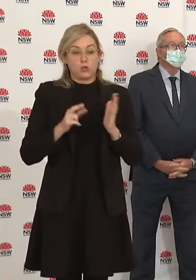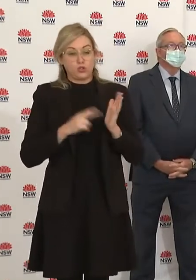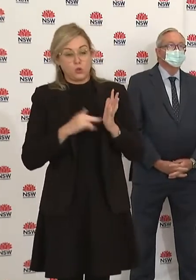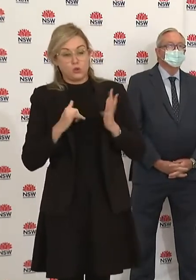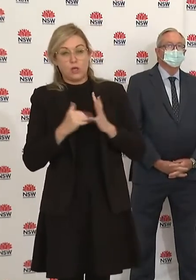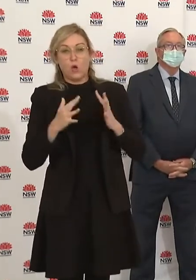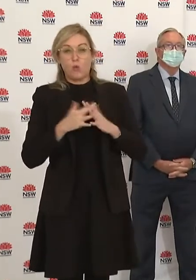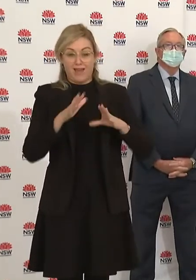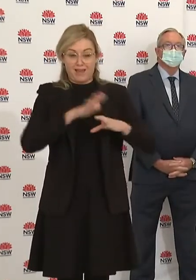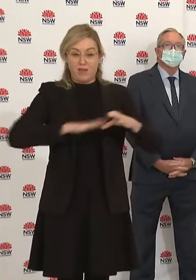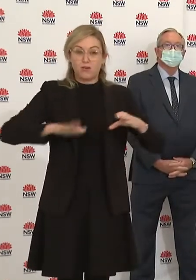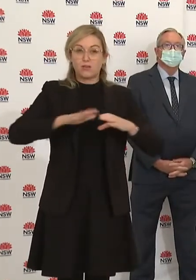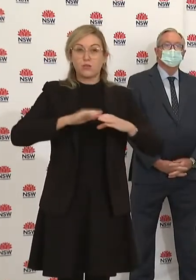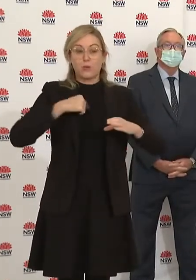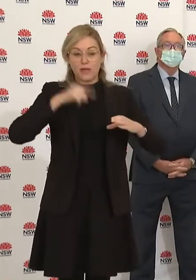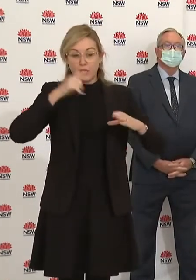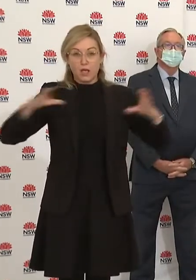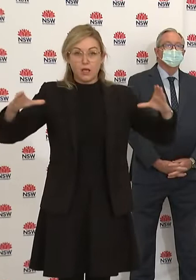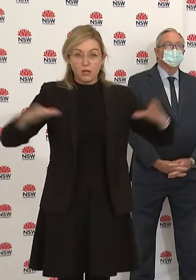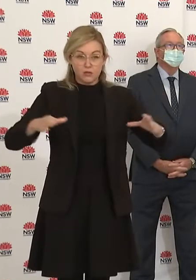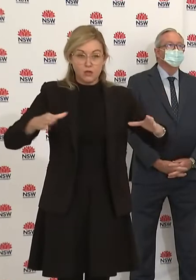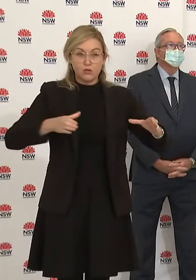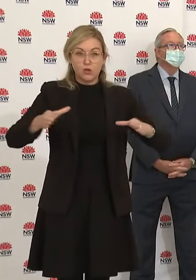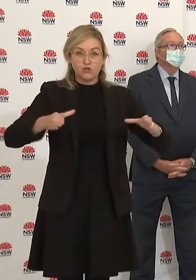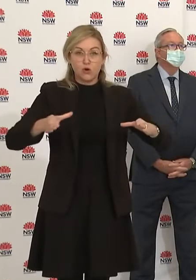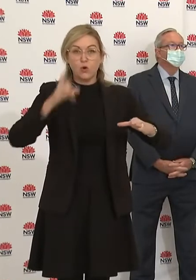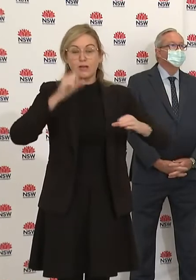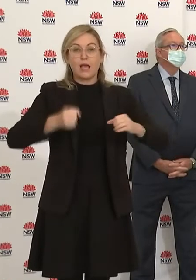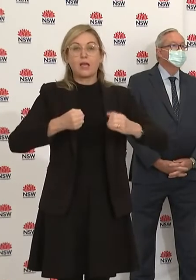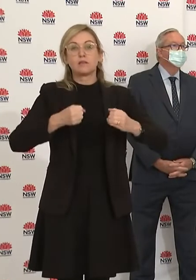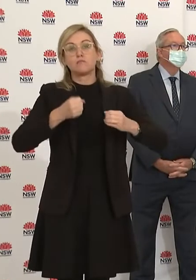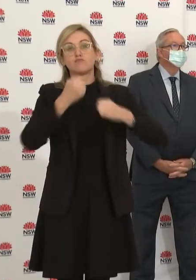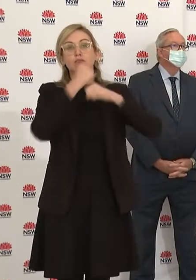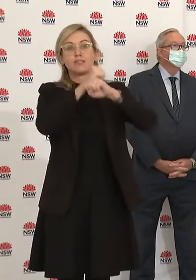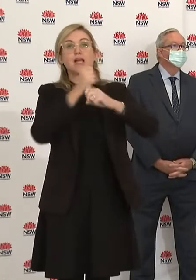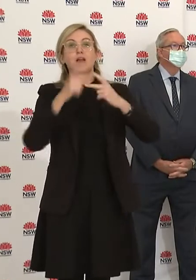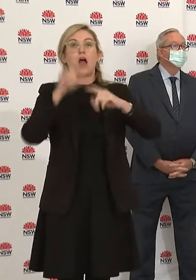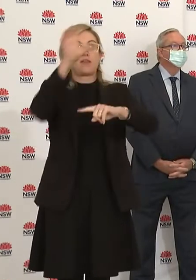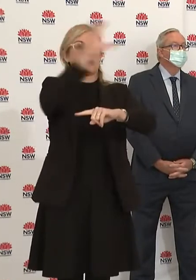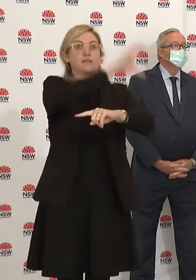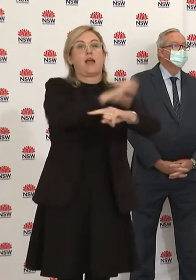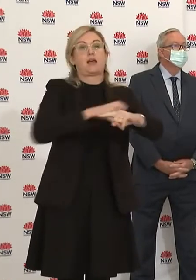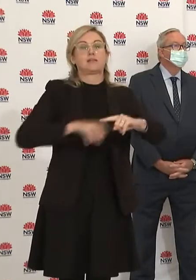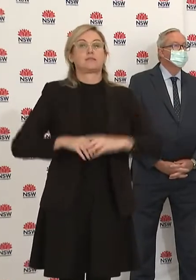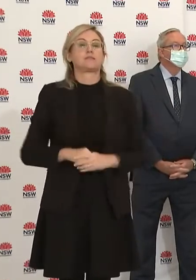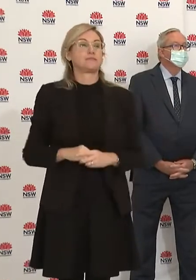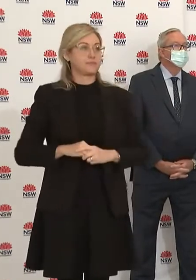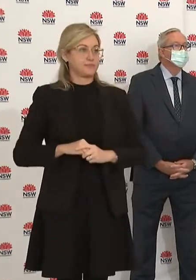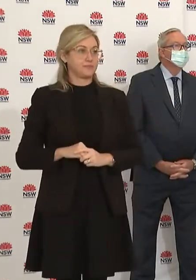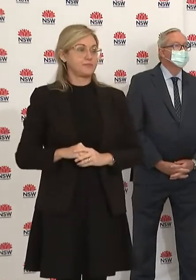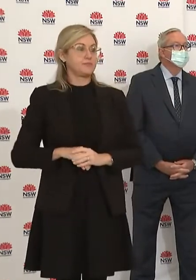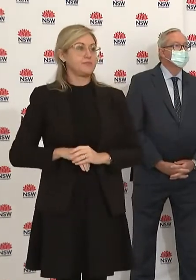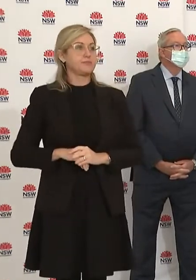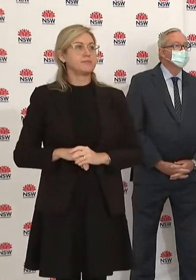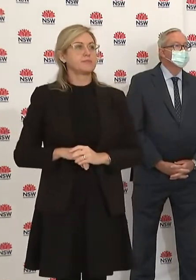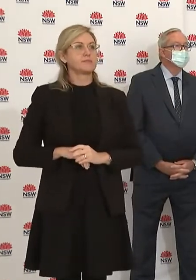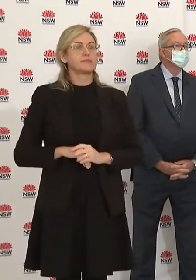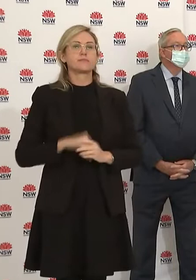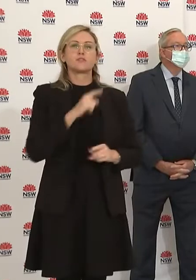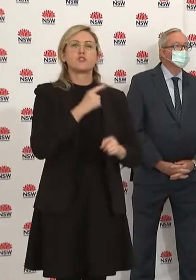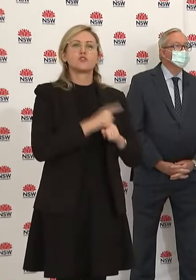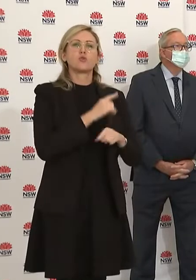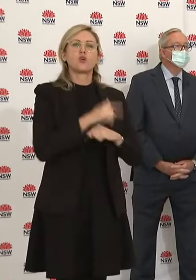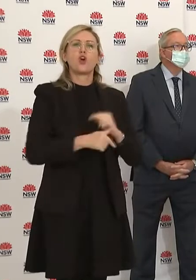and stay safe, our nation can, until we get those vaccination rates Premier, up. the New Zealand government's just announced a 8-week pause on